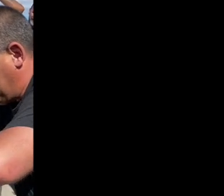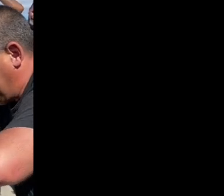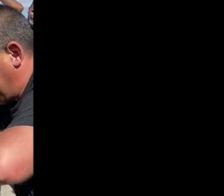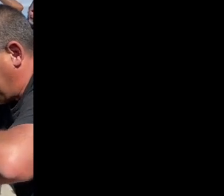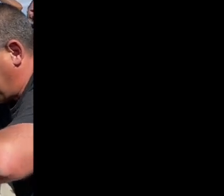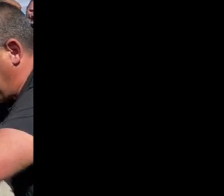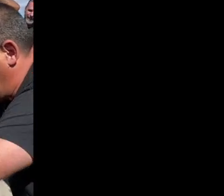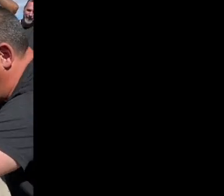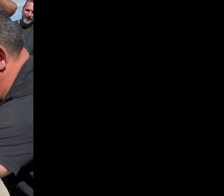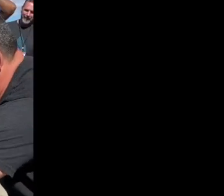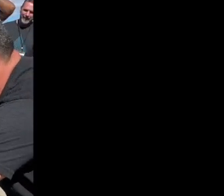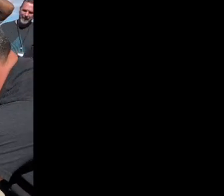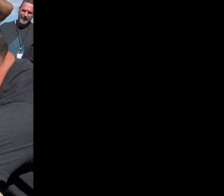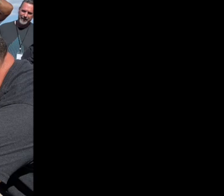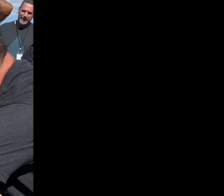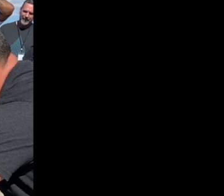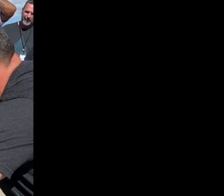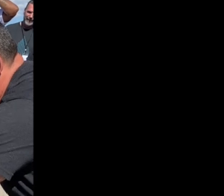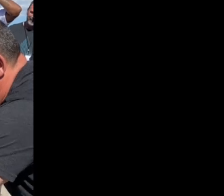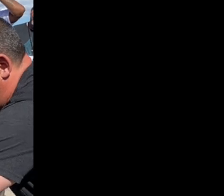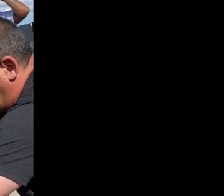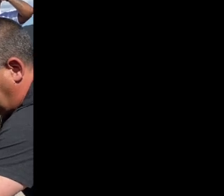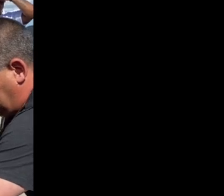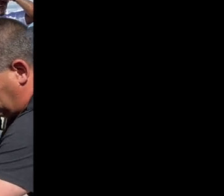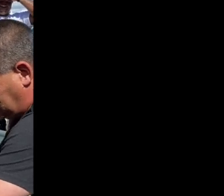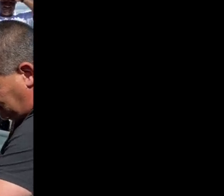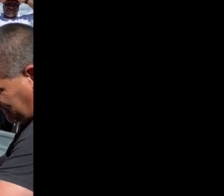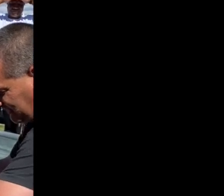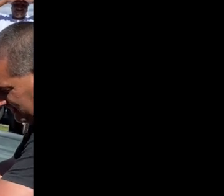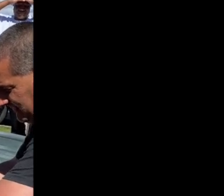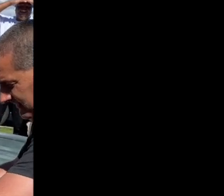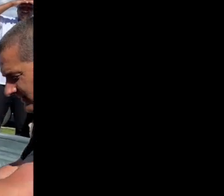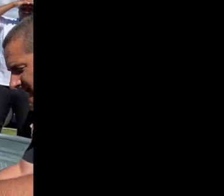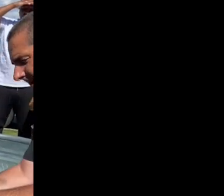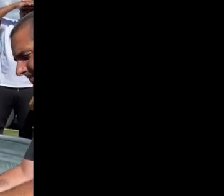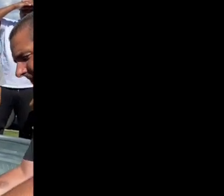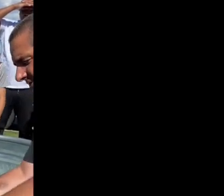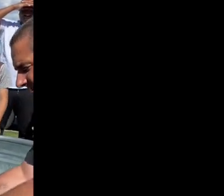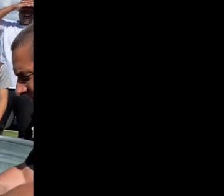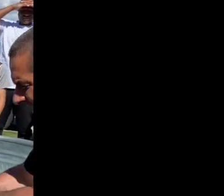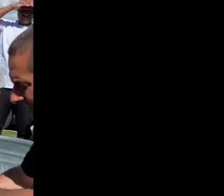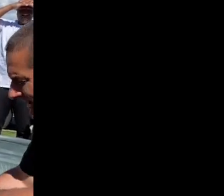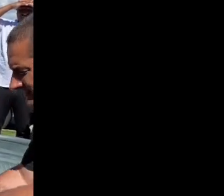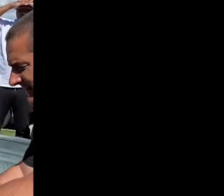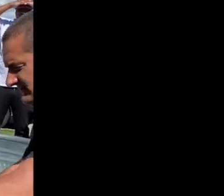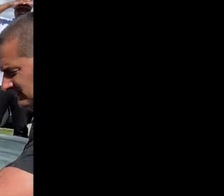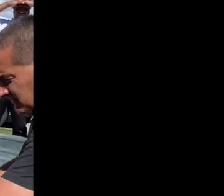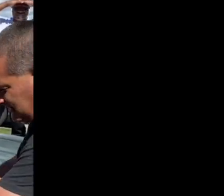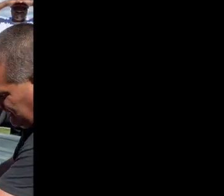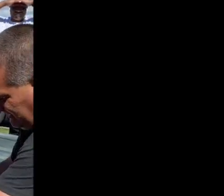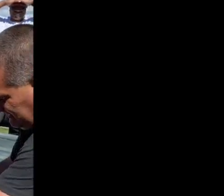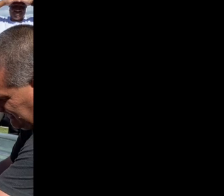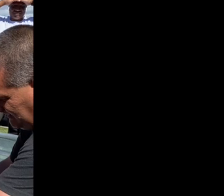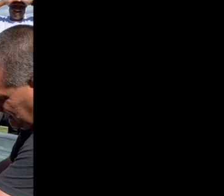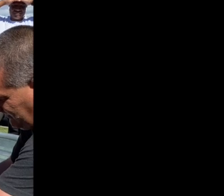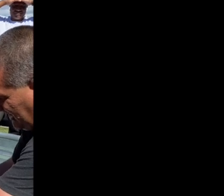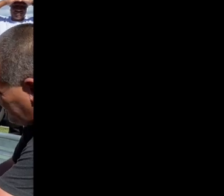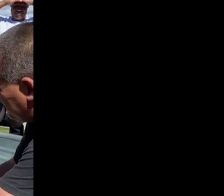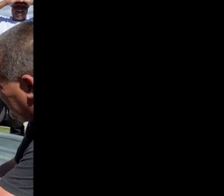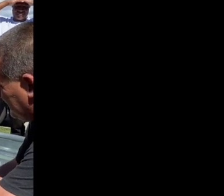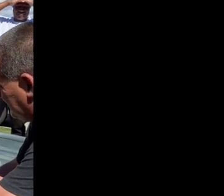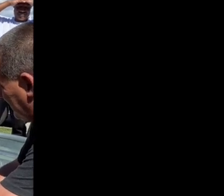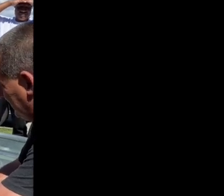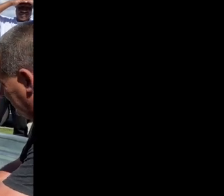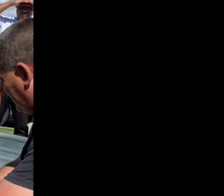right here by where your dad's hand is. Grab your wrist, okay? All right, Audrey, we now baptize you in the name of the